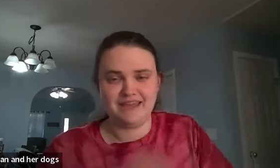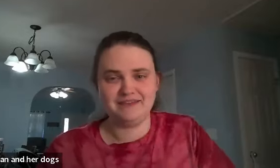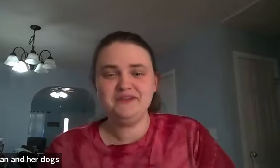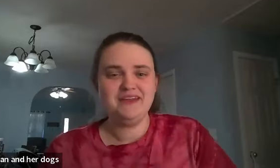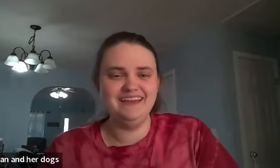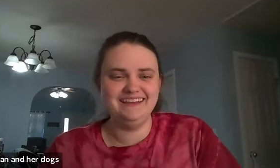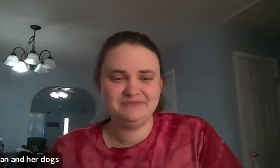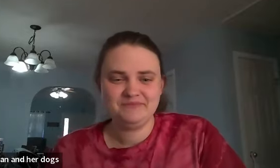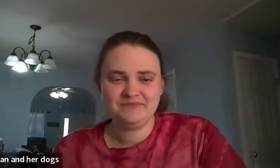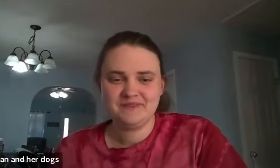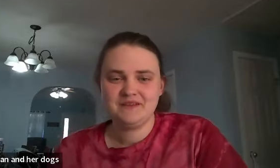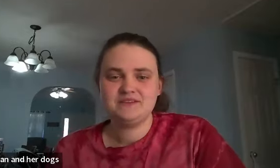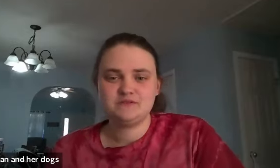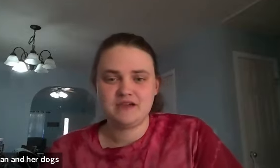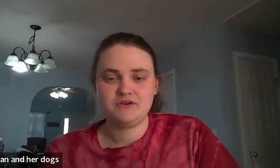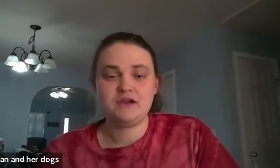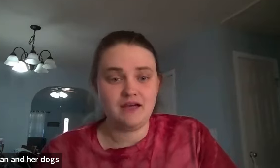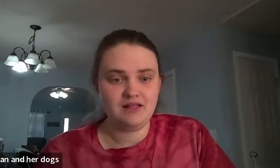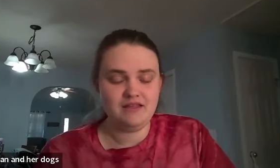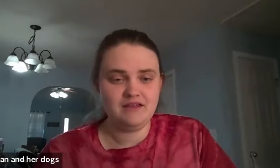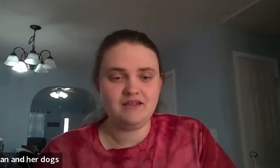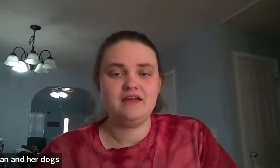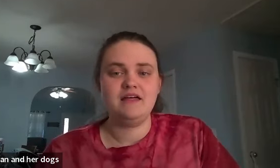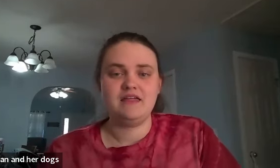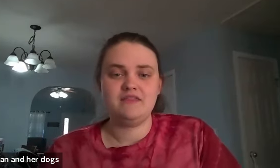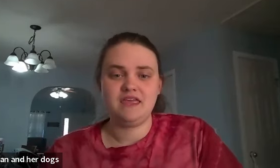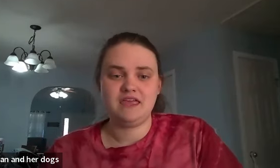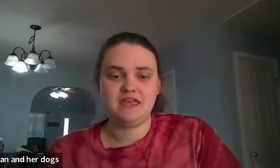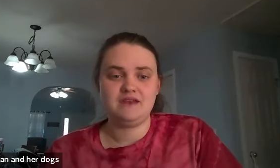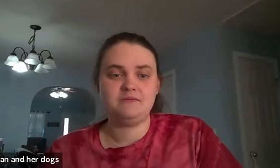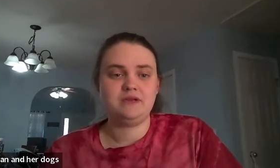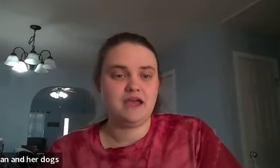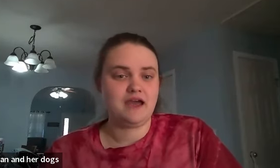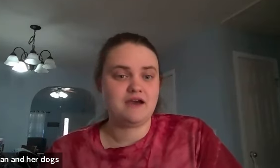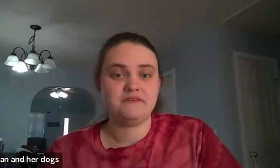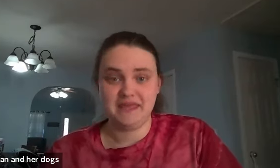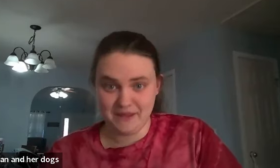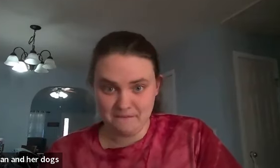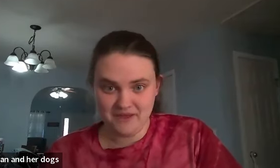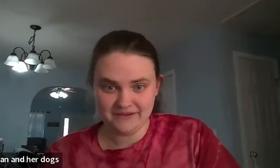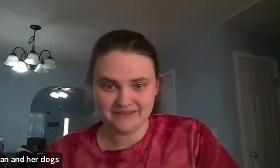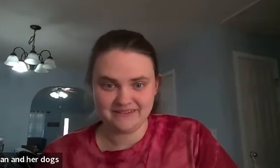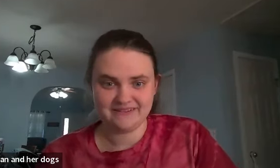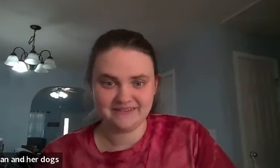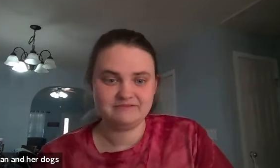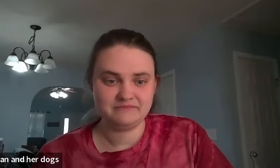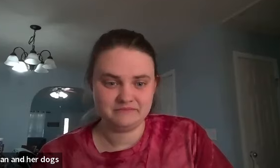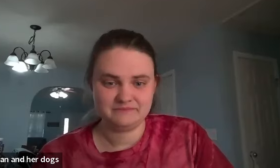head. So we have our L, and then we have M.